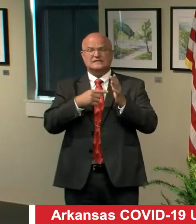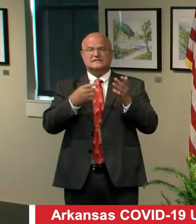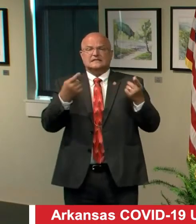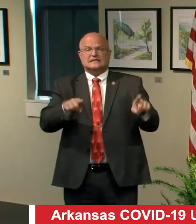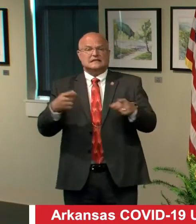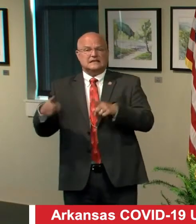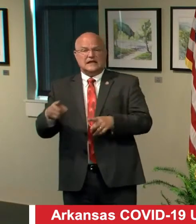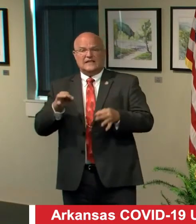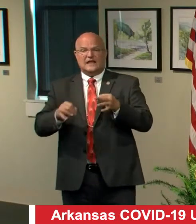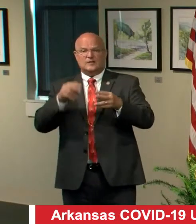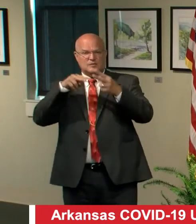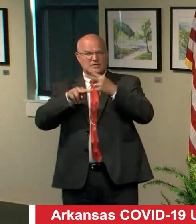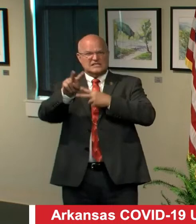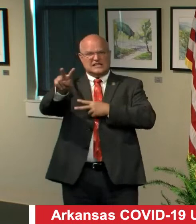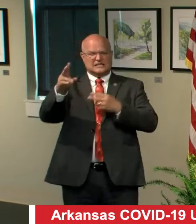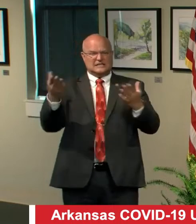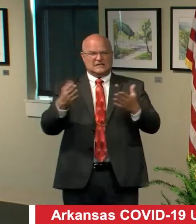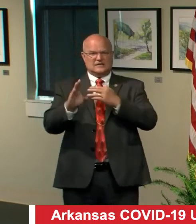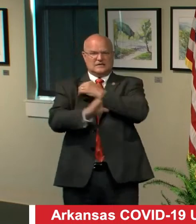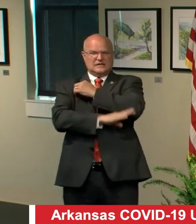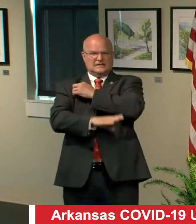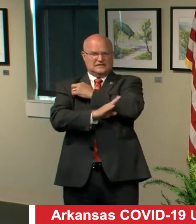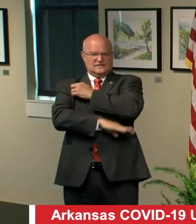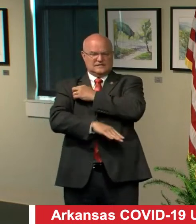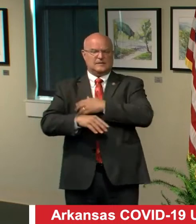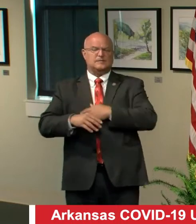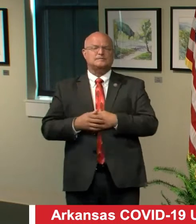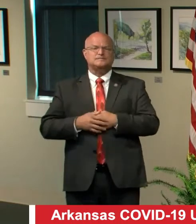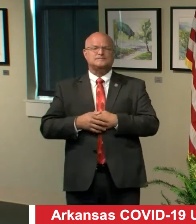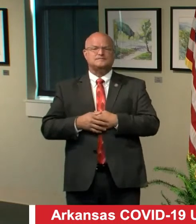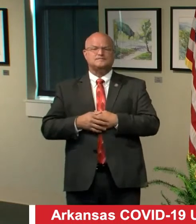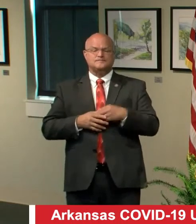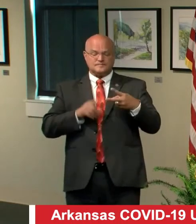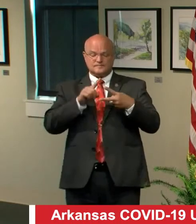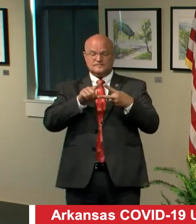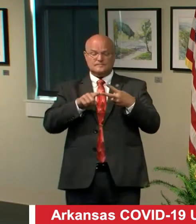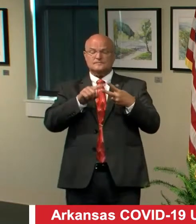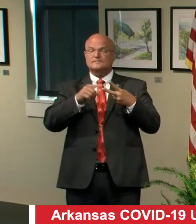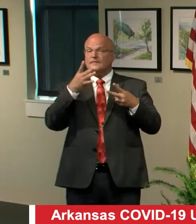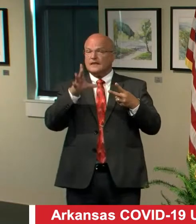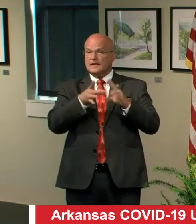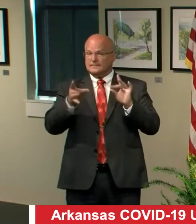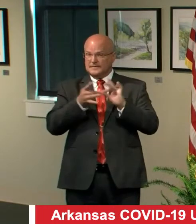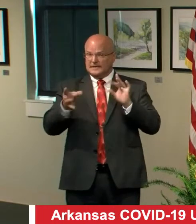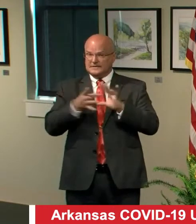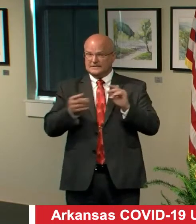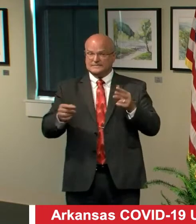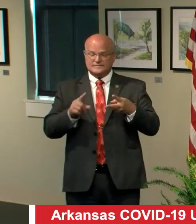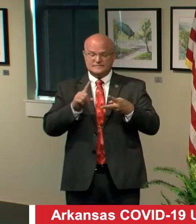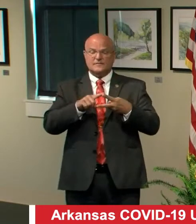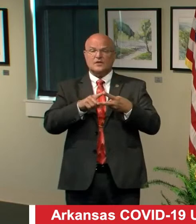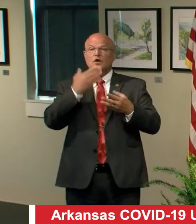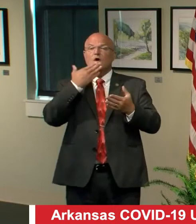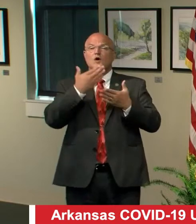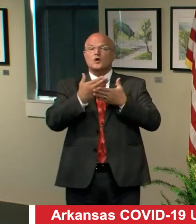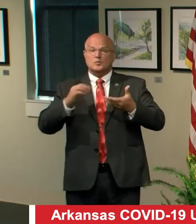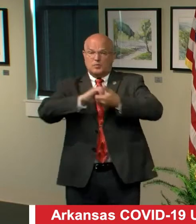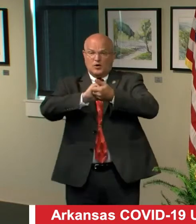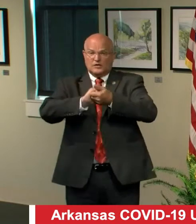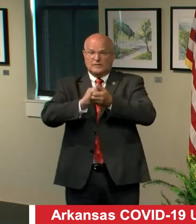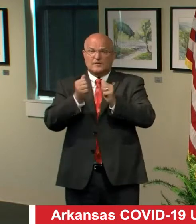scenarios that are being predicted here? Well, 2 things I would mention, and that is there's a great partnership